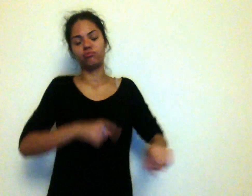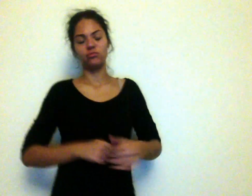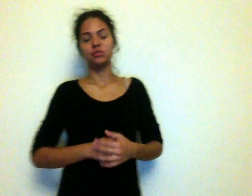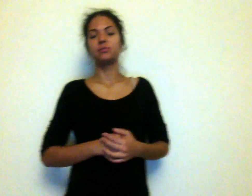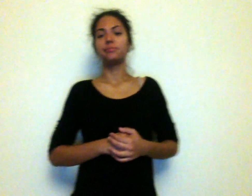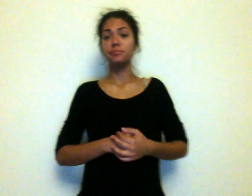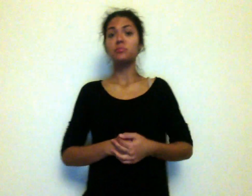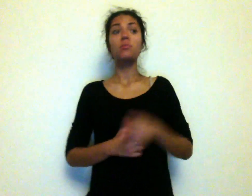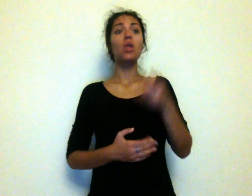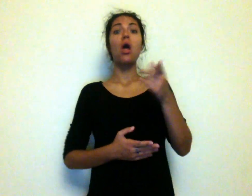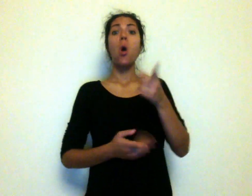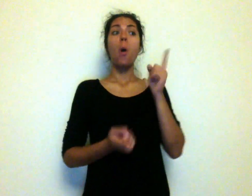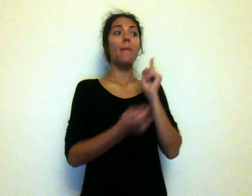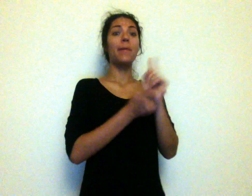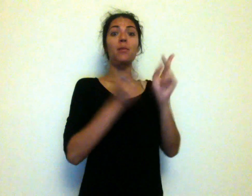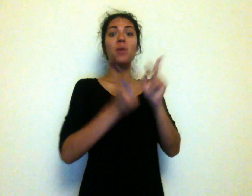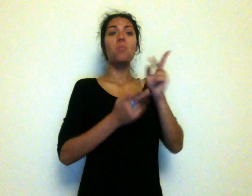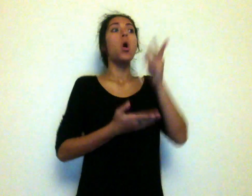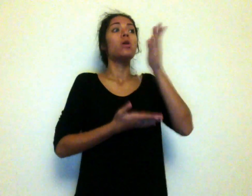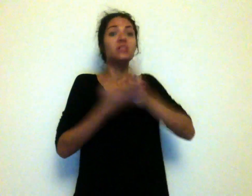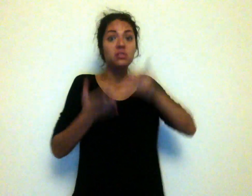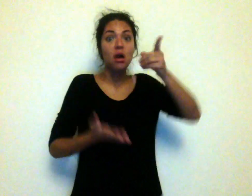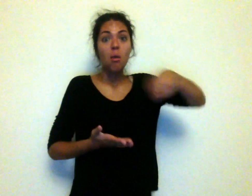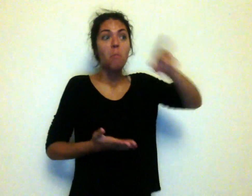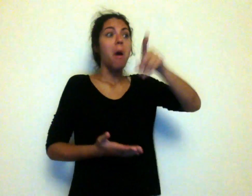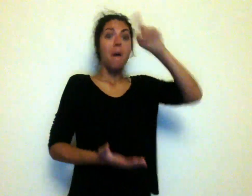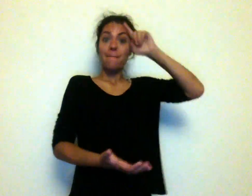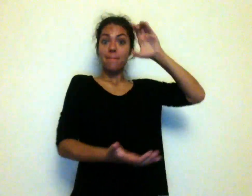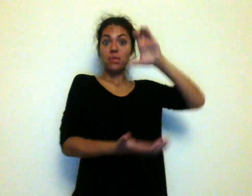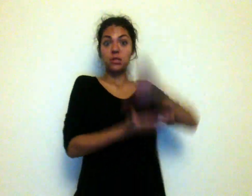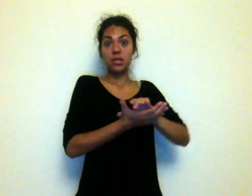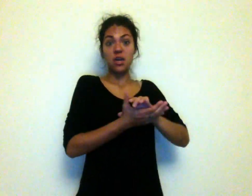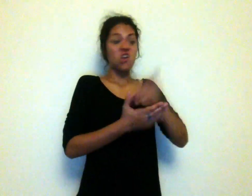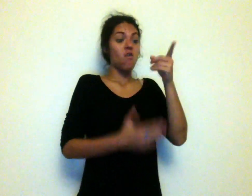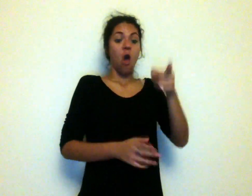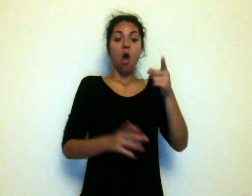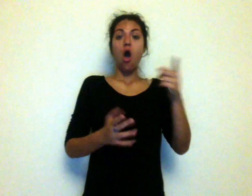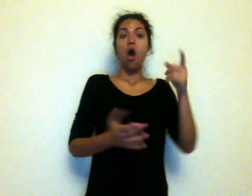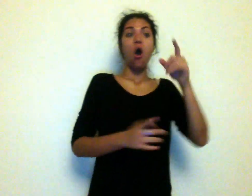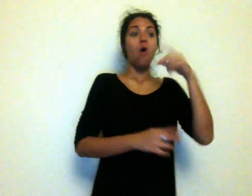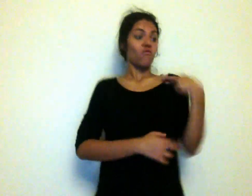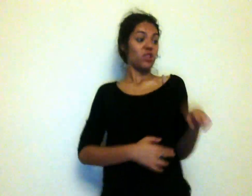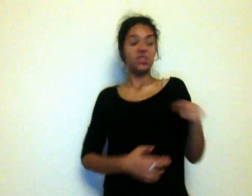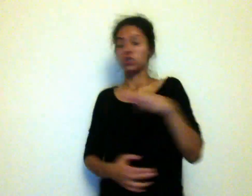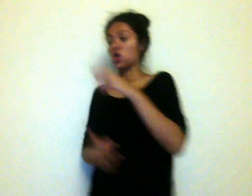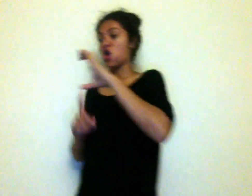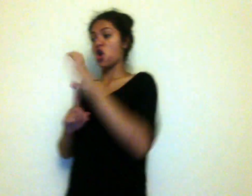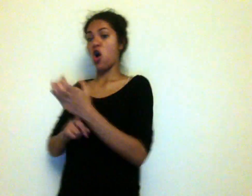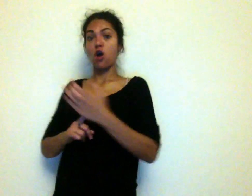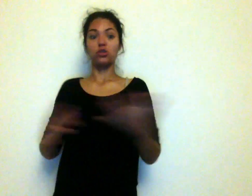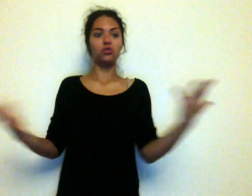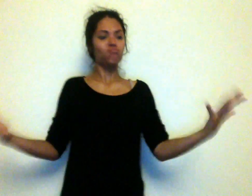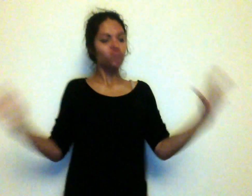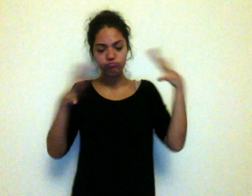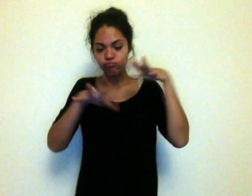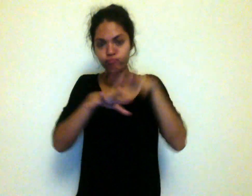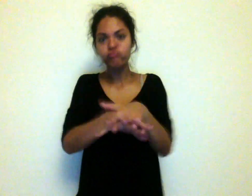will never surrender their essential culture, of which religion is an integral part. And Hinduism,